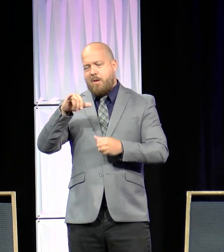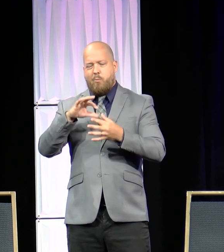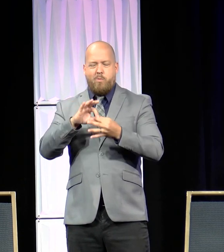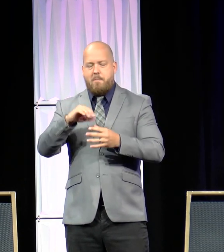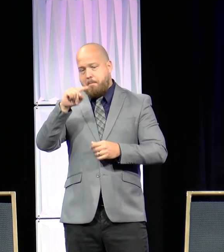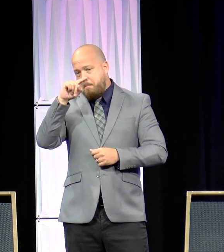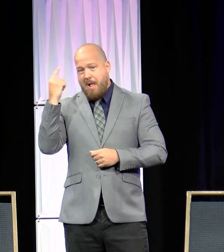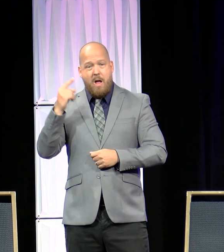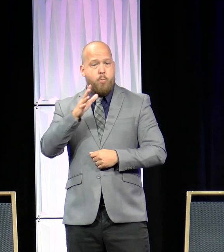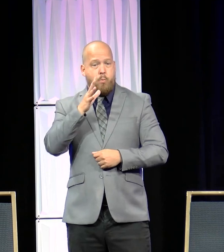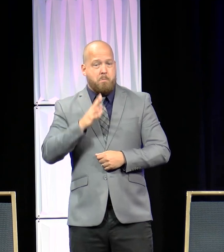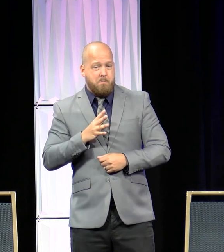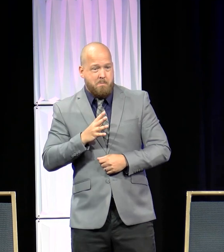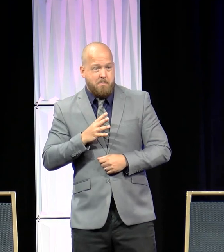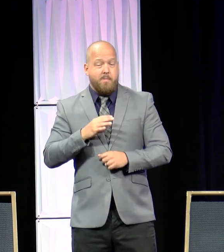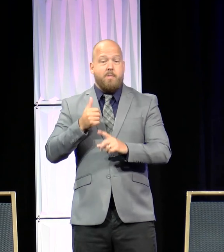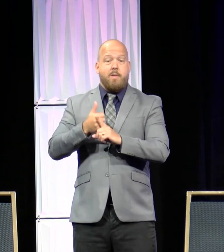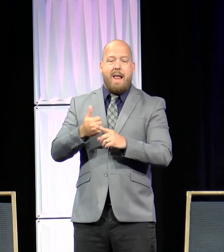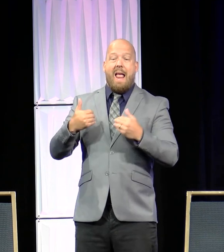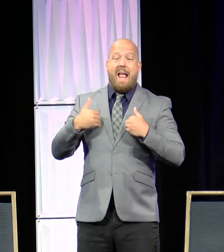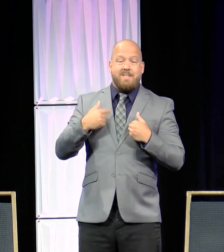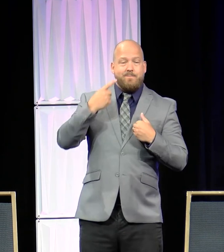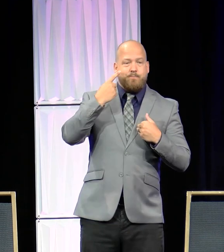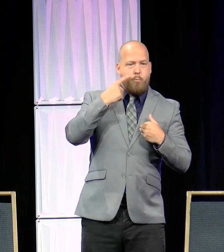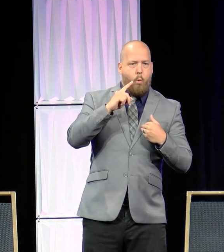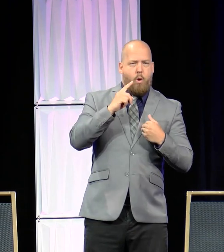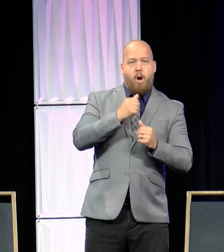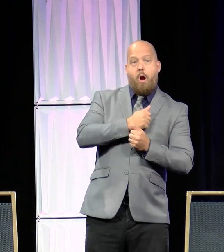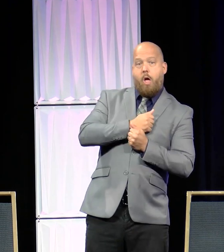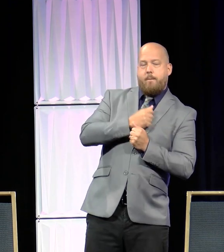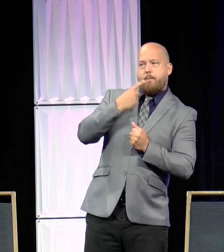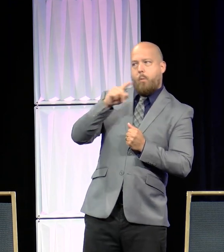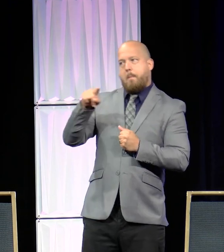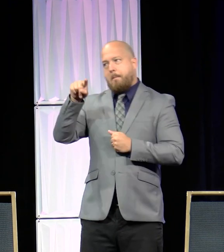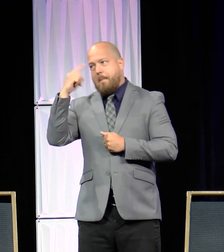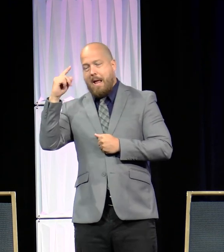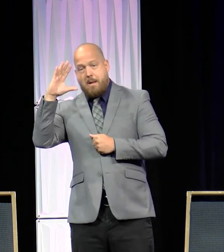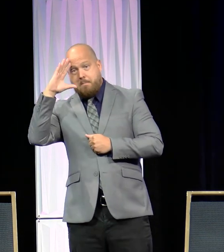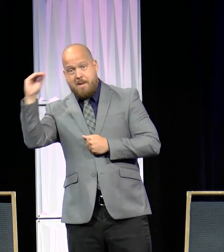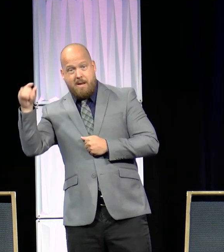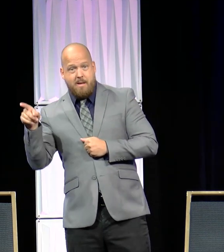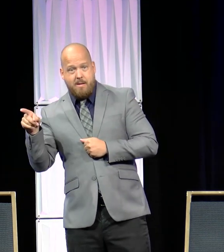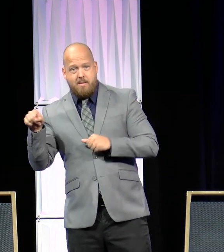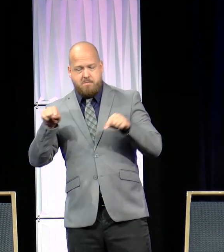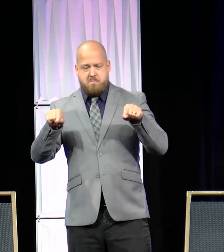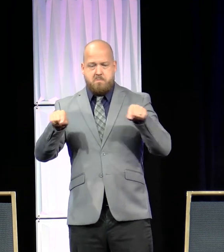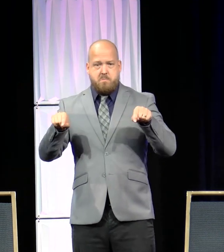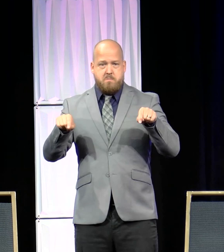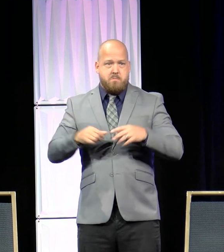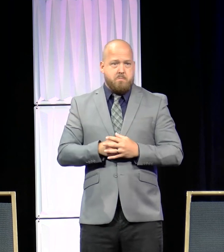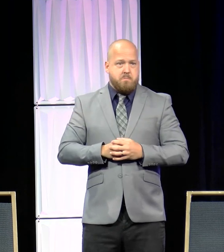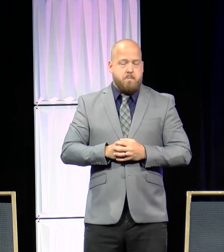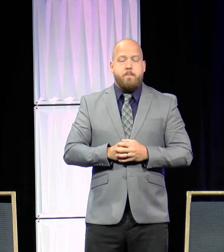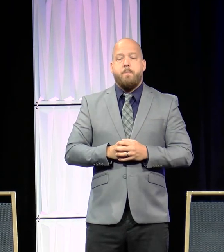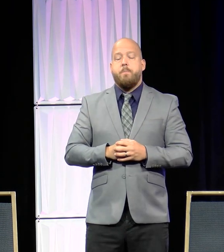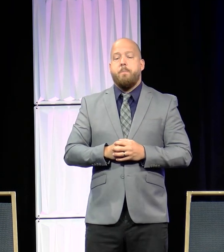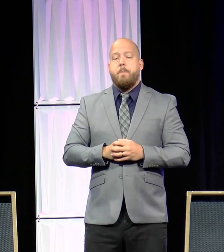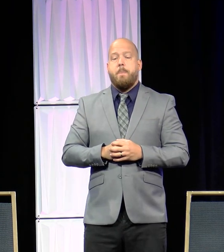men. Now, sometimes it's to your detriment, because that love is deep.